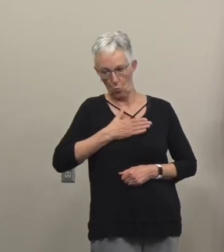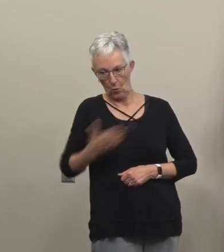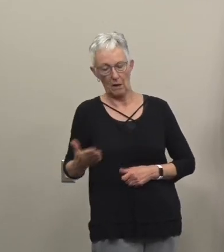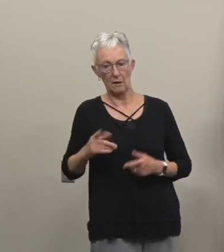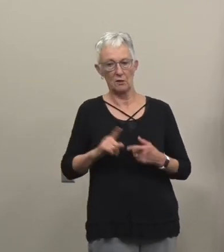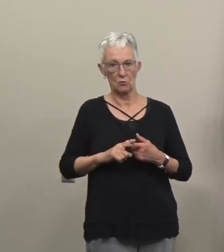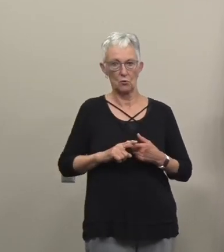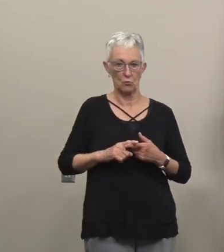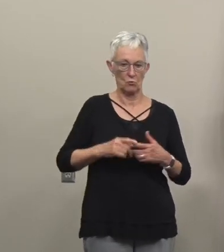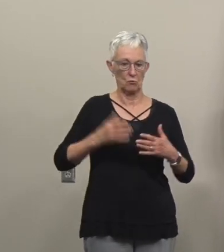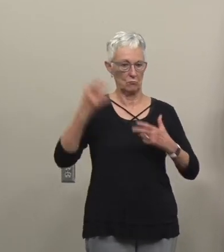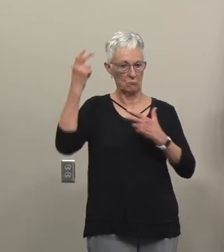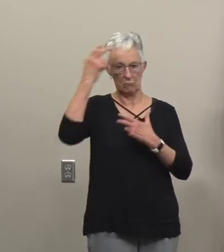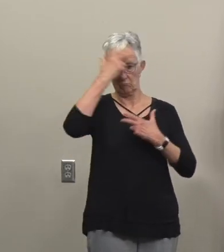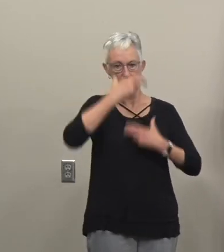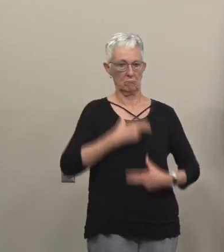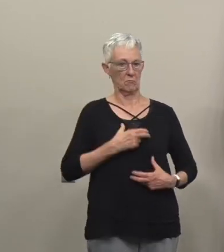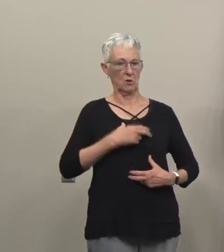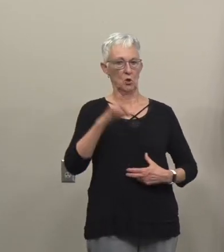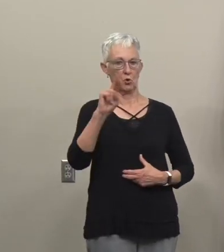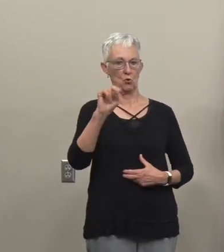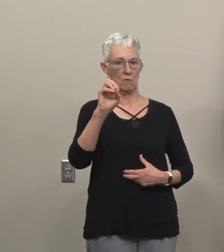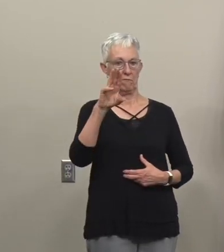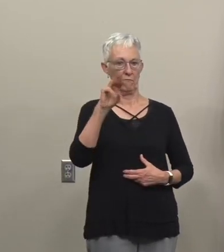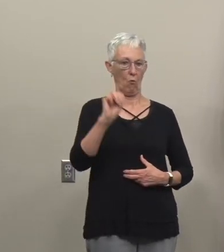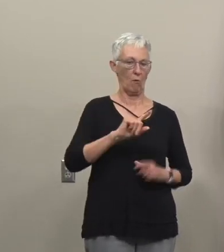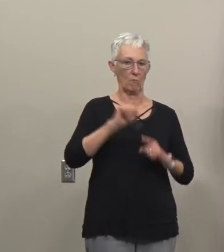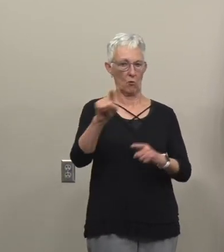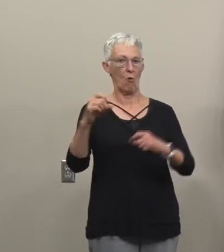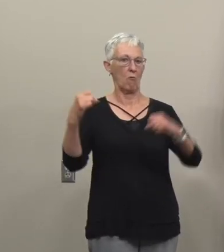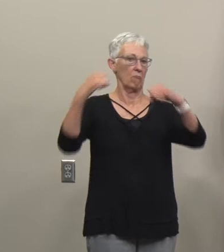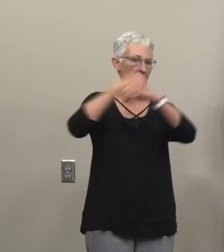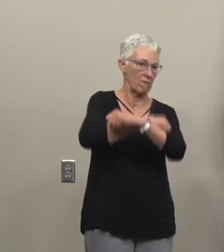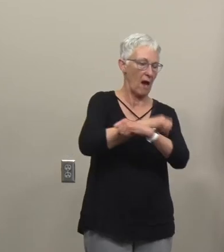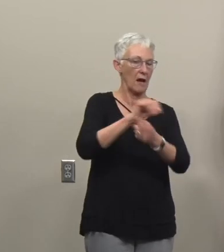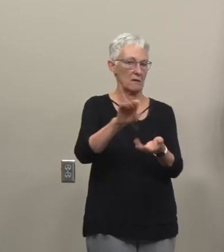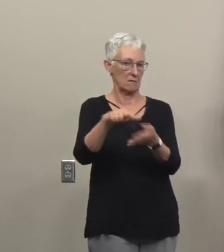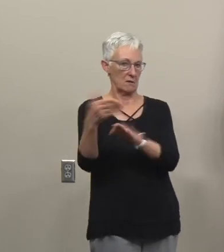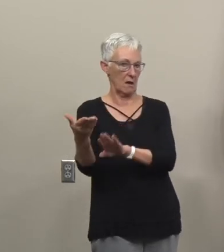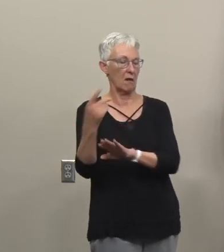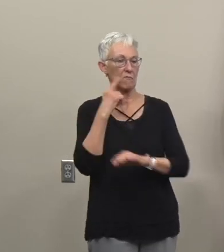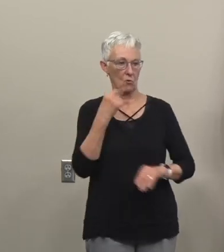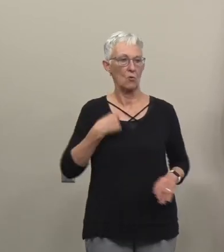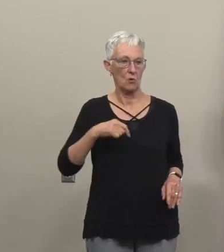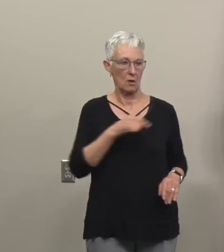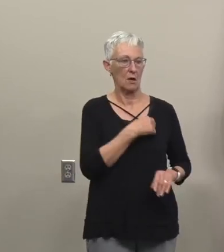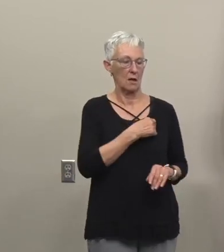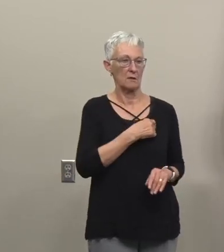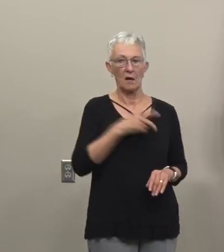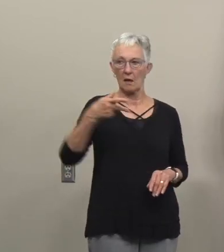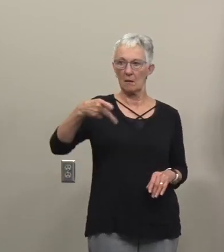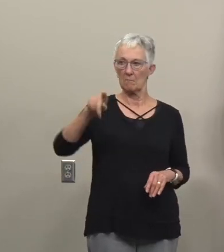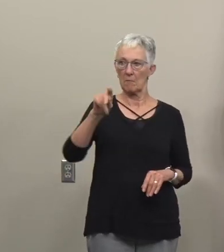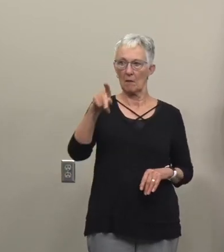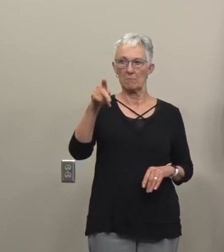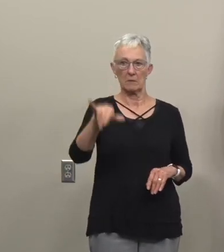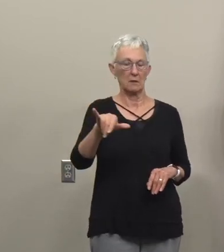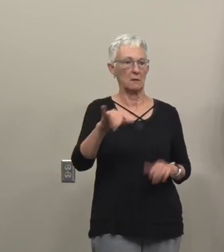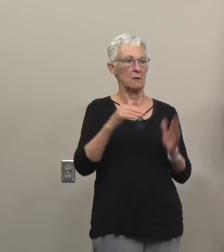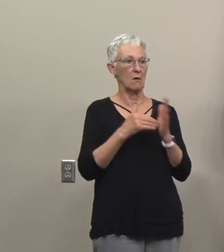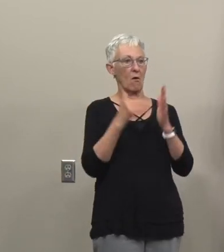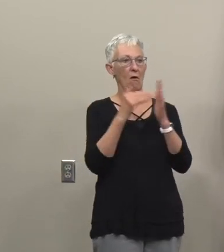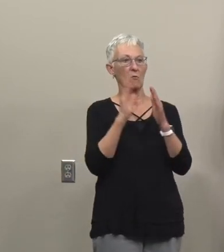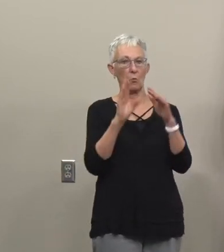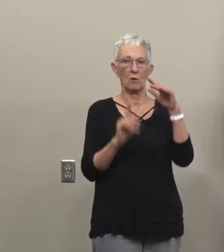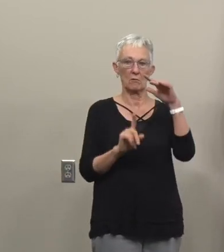our country. The red poppy is considered the emblem of Memorial Day. It would spring from the ground after fierce fighting on European lines during World